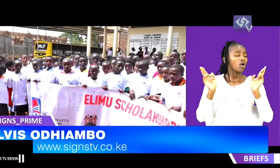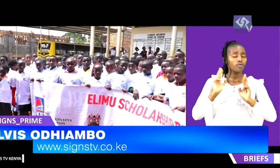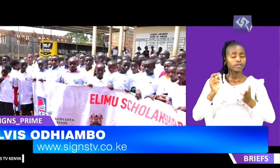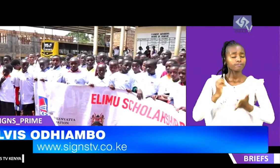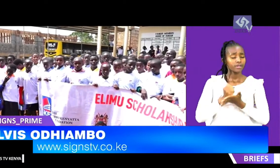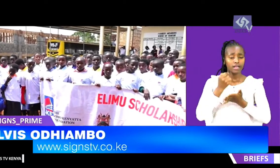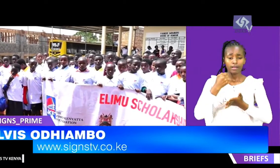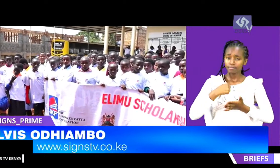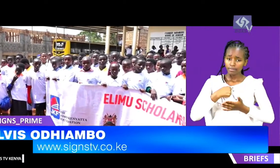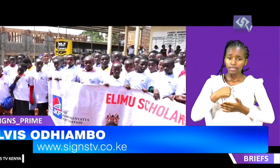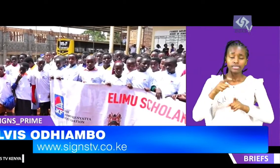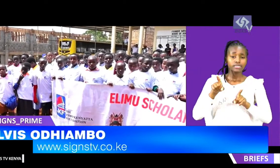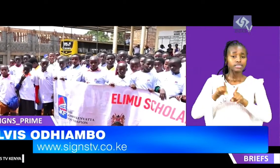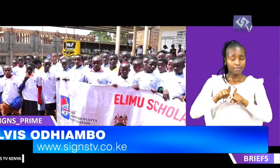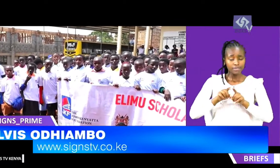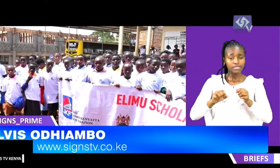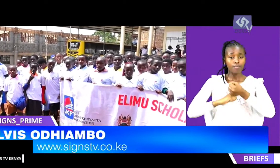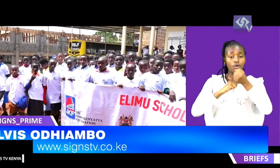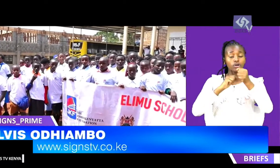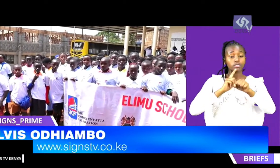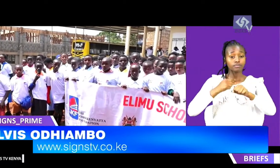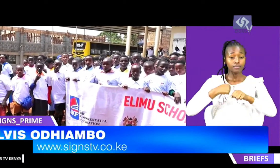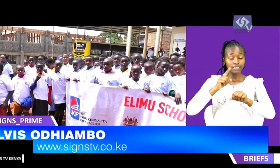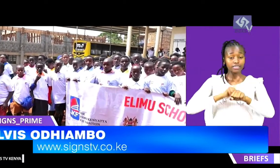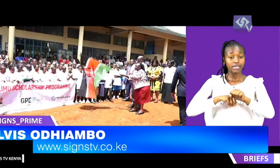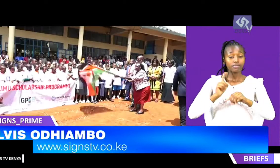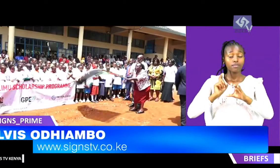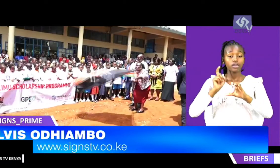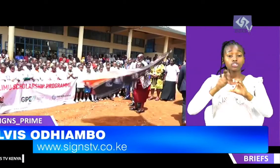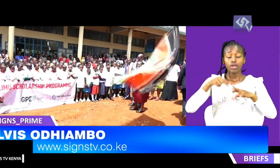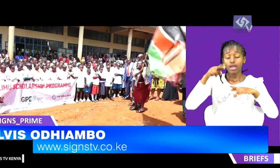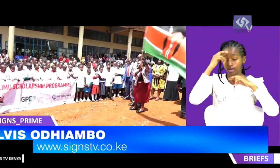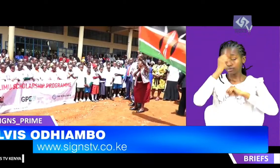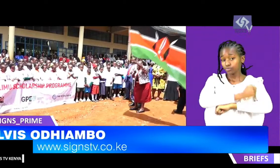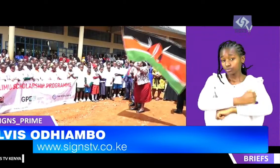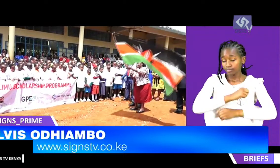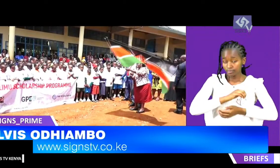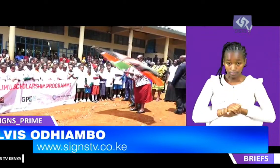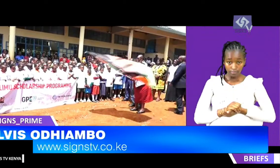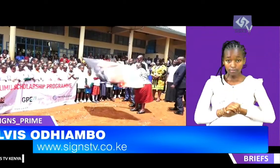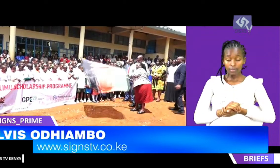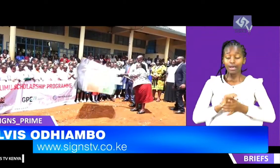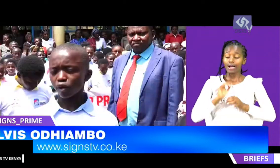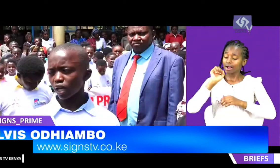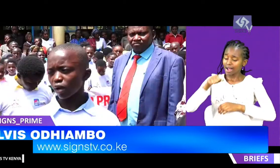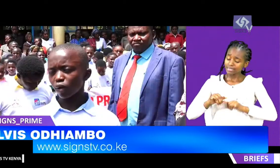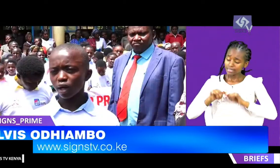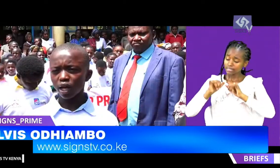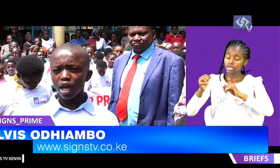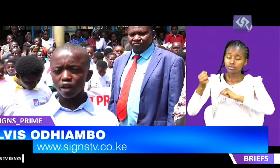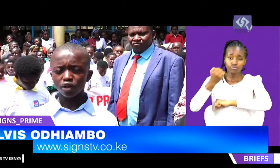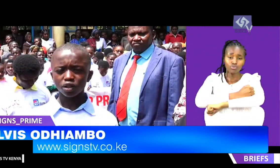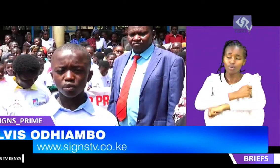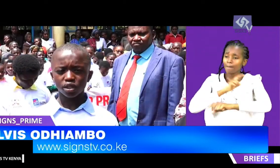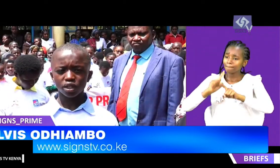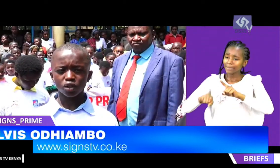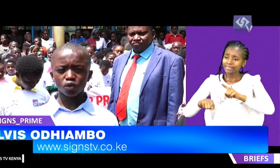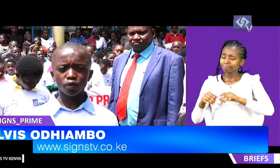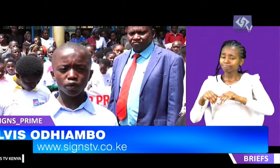school, and I will be able to settle in school. I will not be sent. I don't be sent to go for